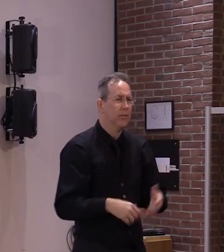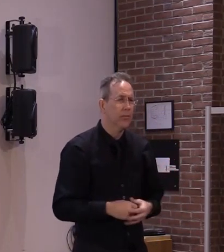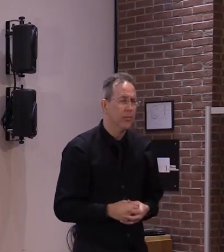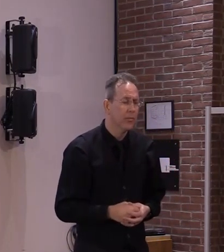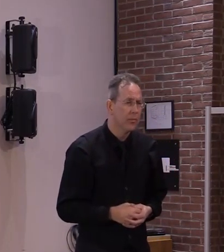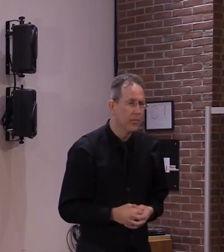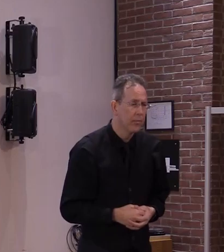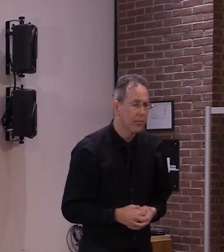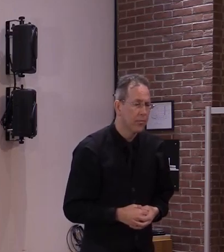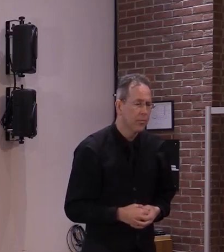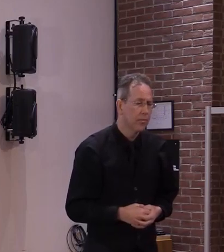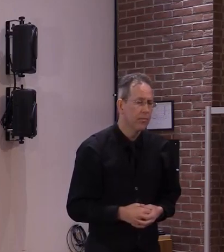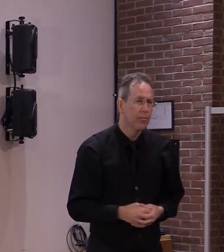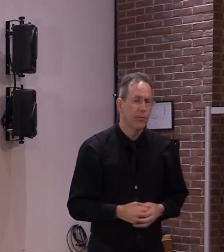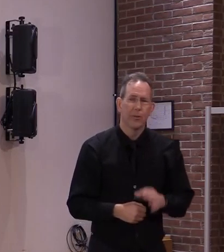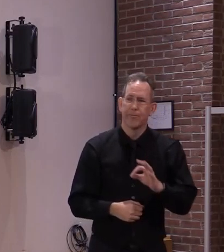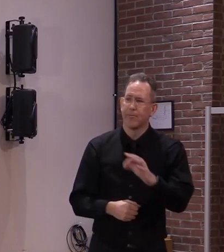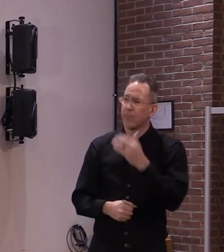Thank you.